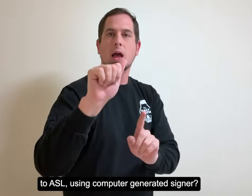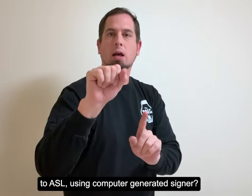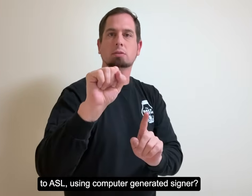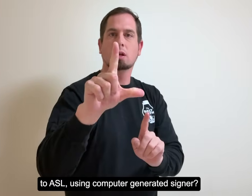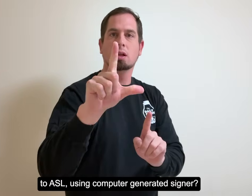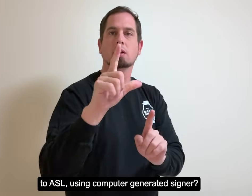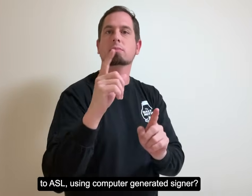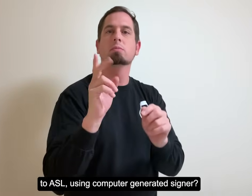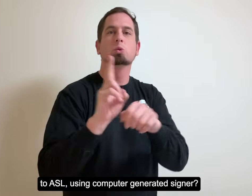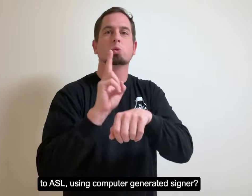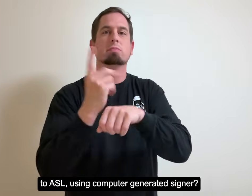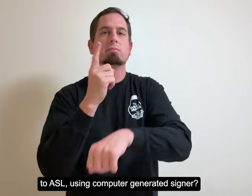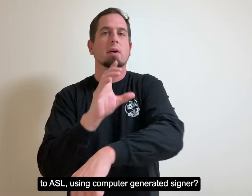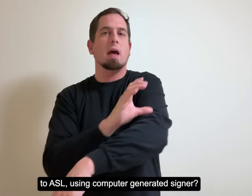computer-generated signing?